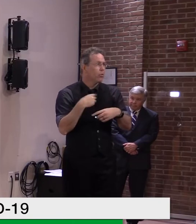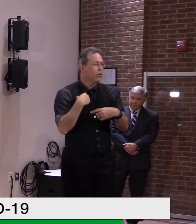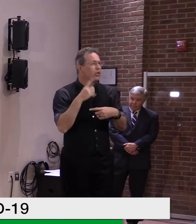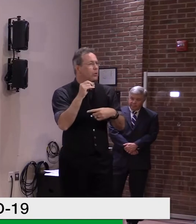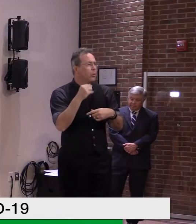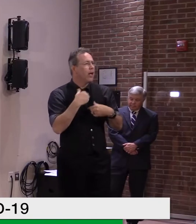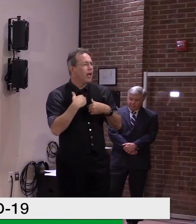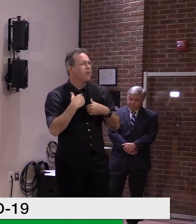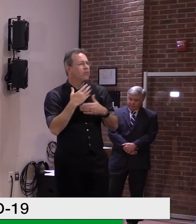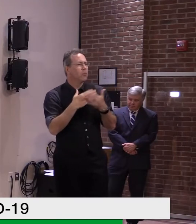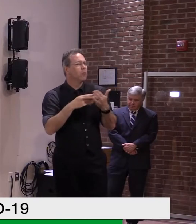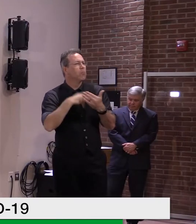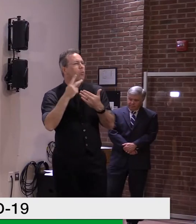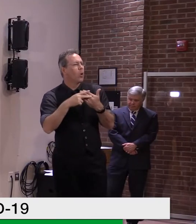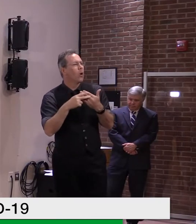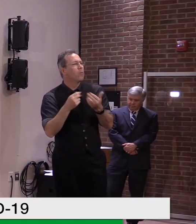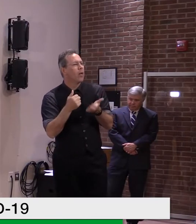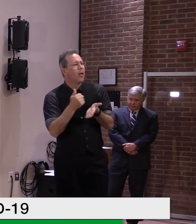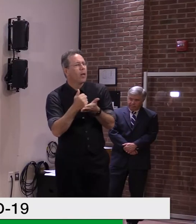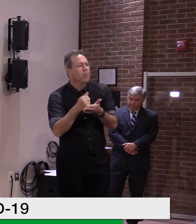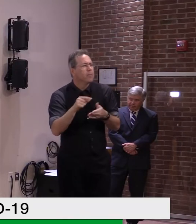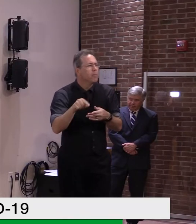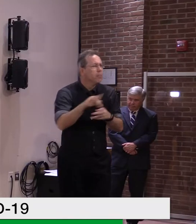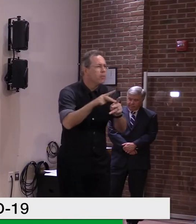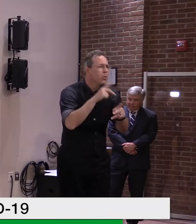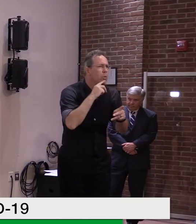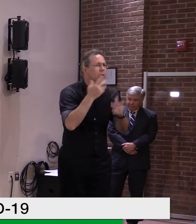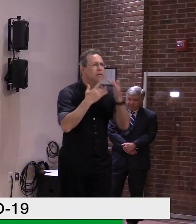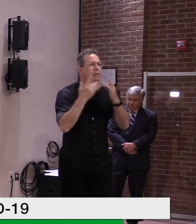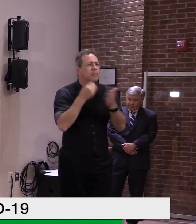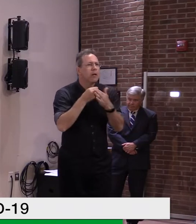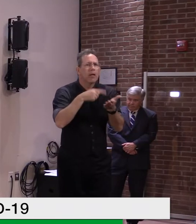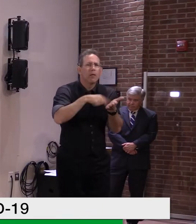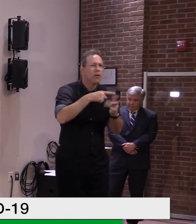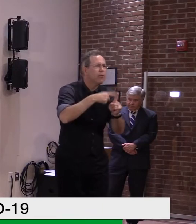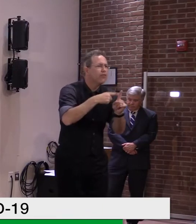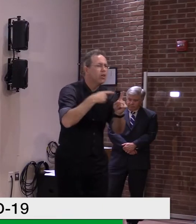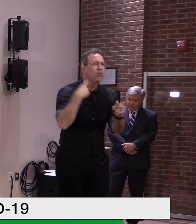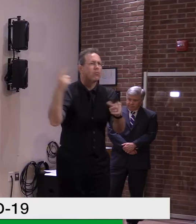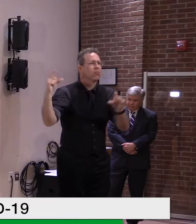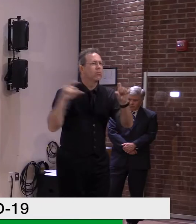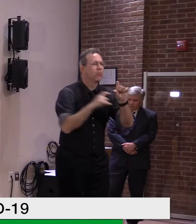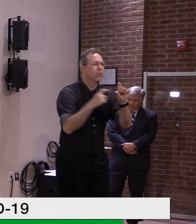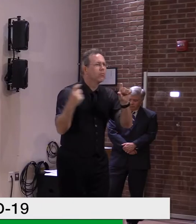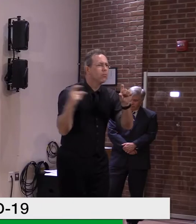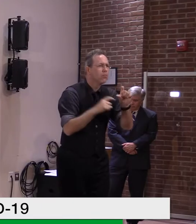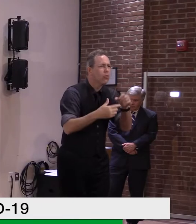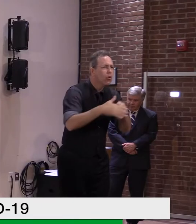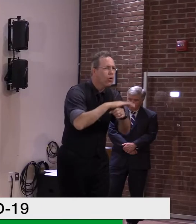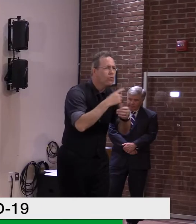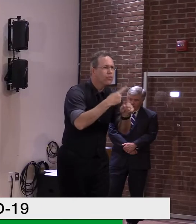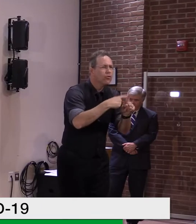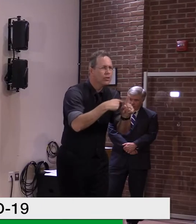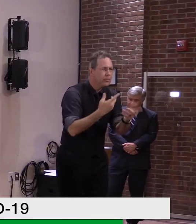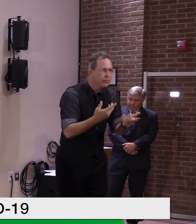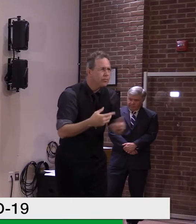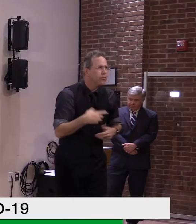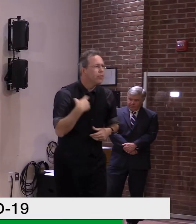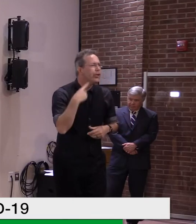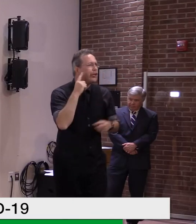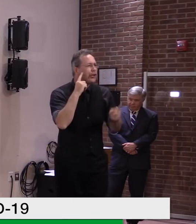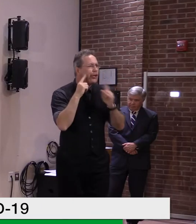utilized, but there are also some out there, and I know from what I'm hearing from some